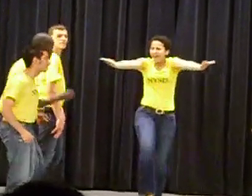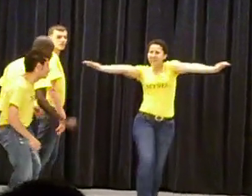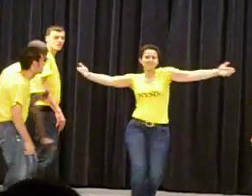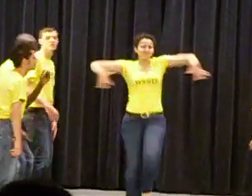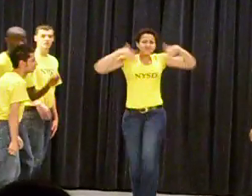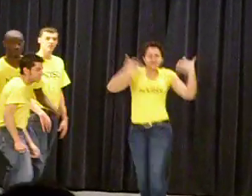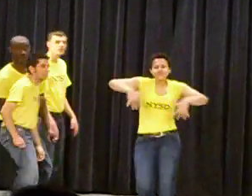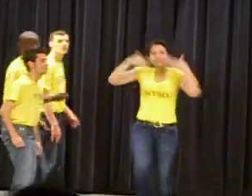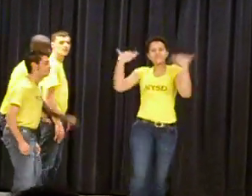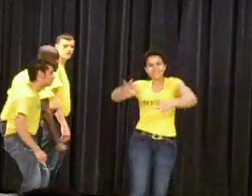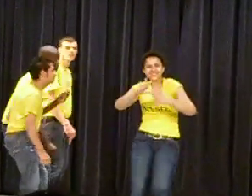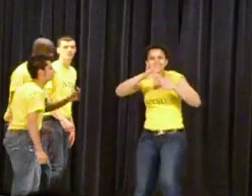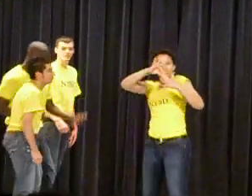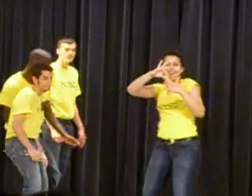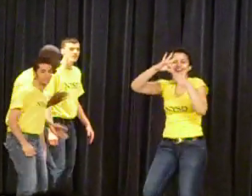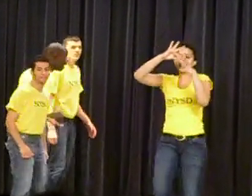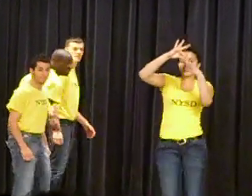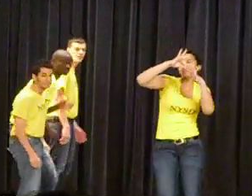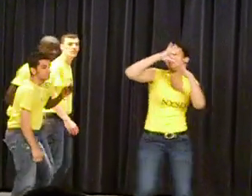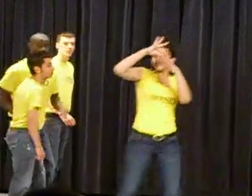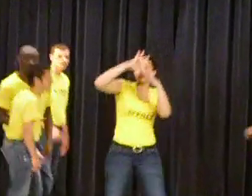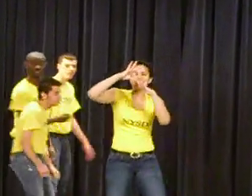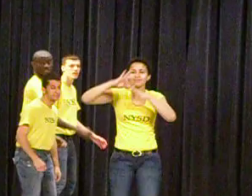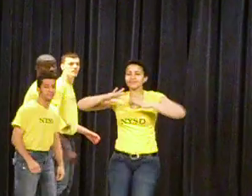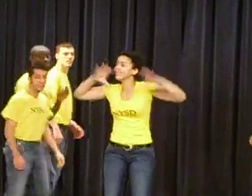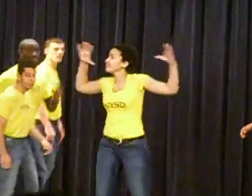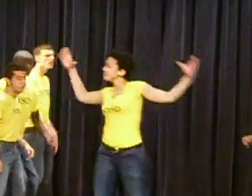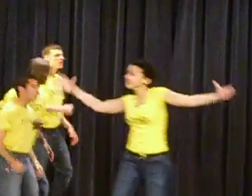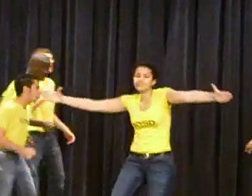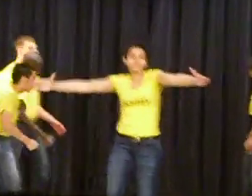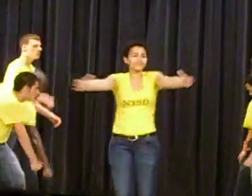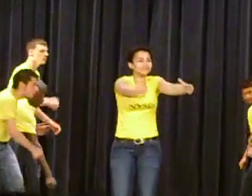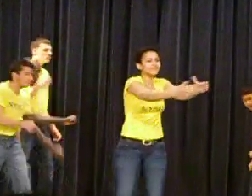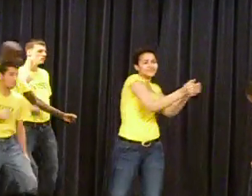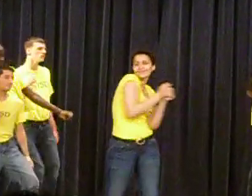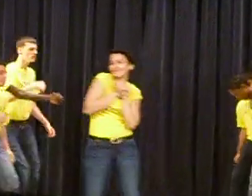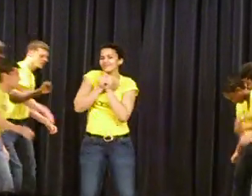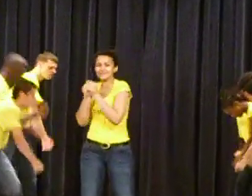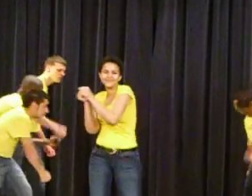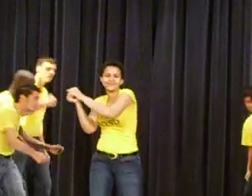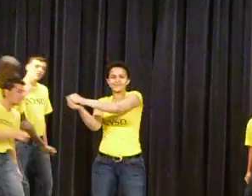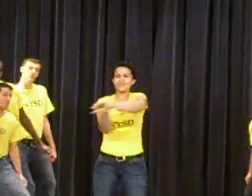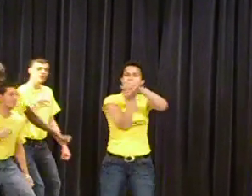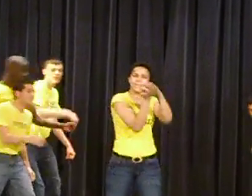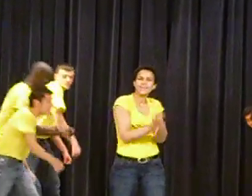Everyone is special in their own way. We make each other strong.